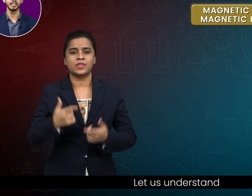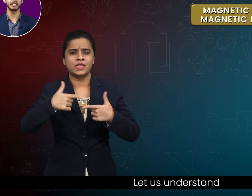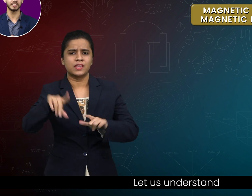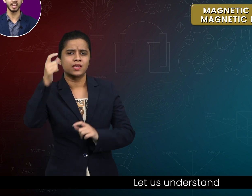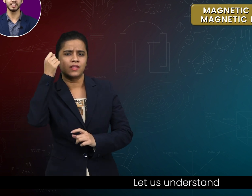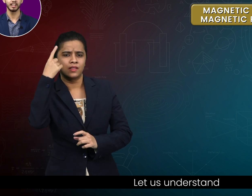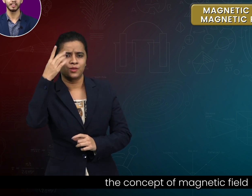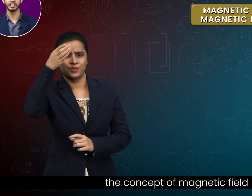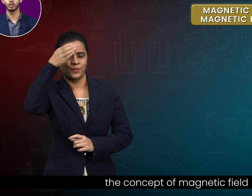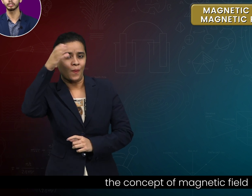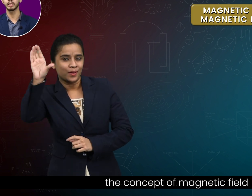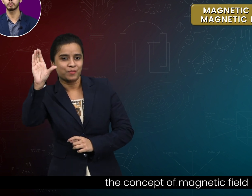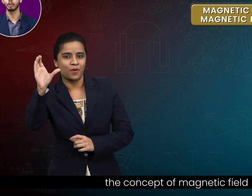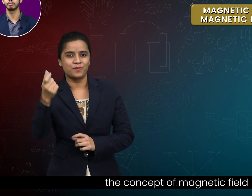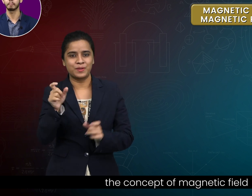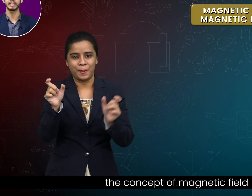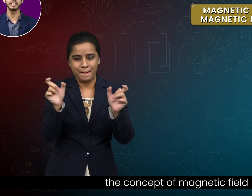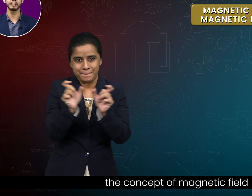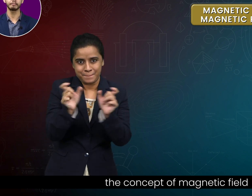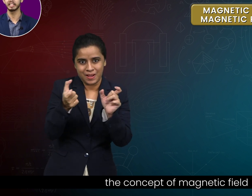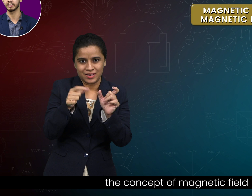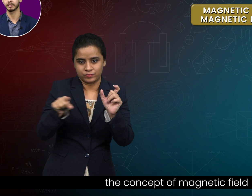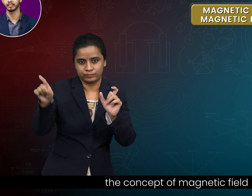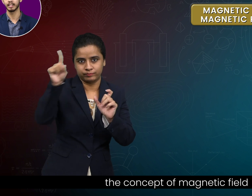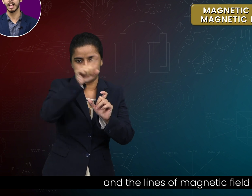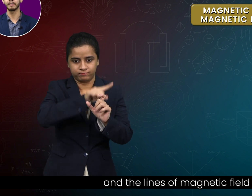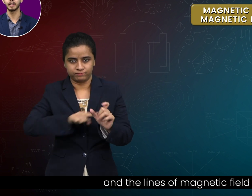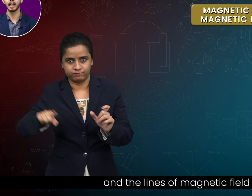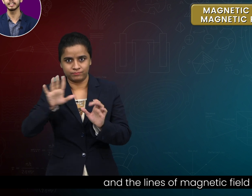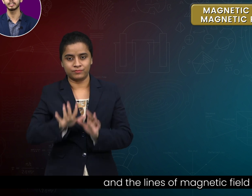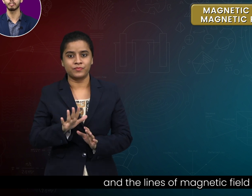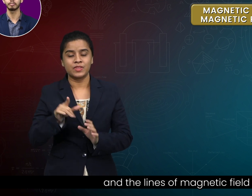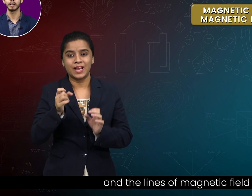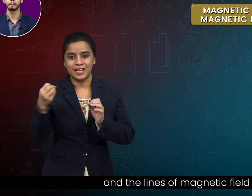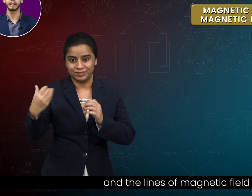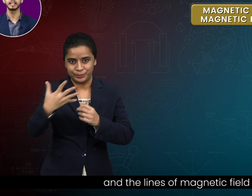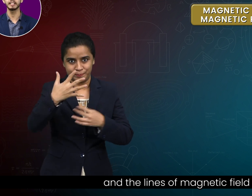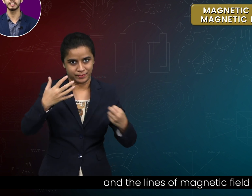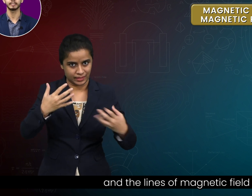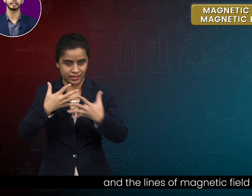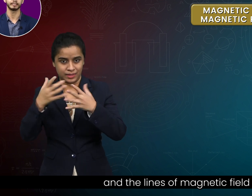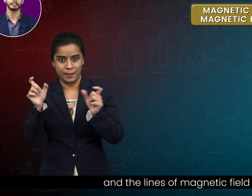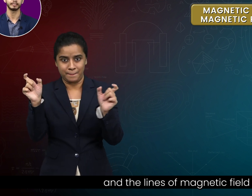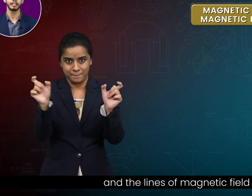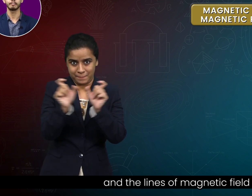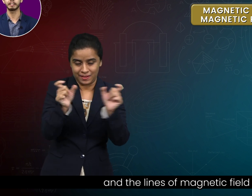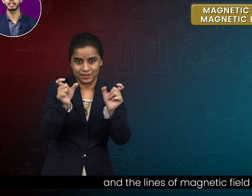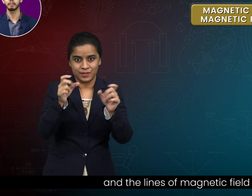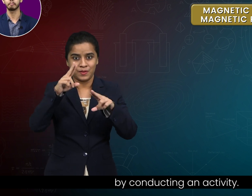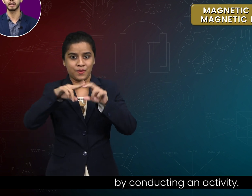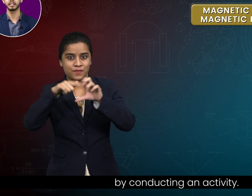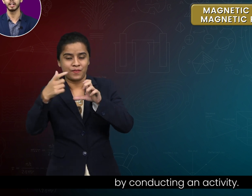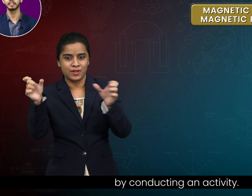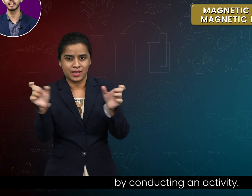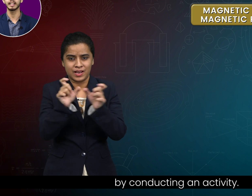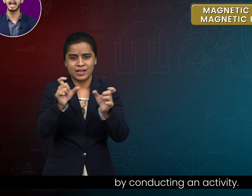Let us understand the concept of magnetic field and the lines of magnetic field